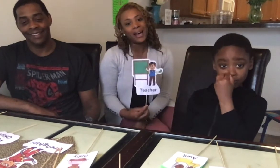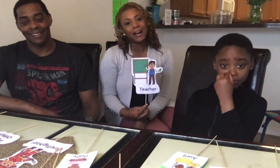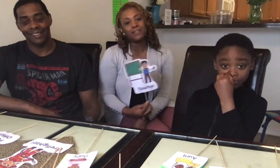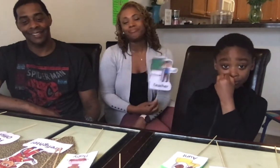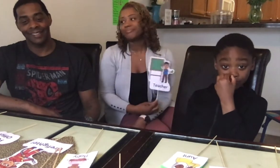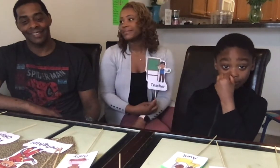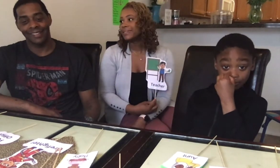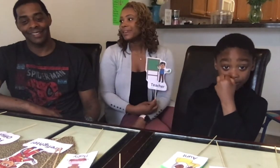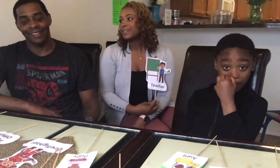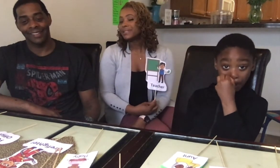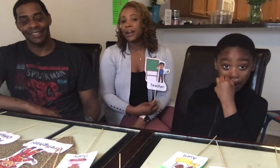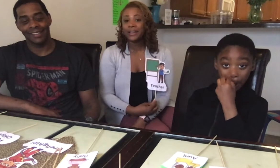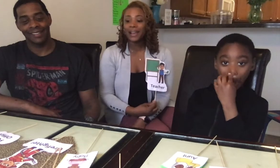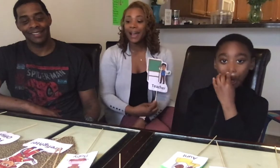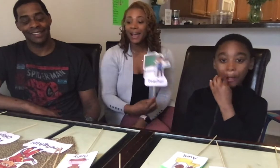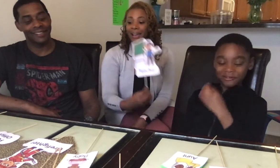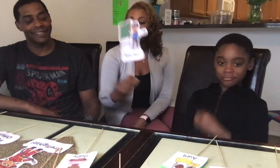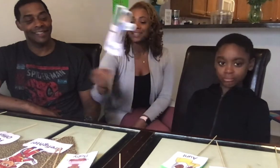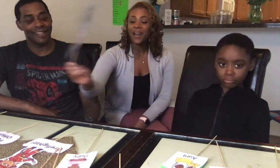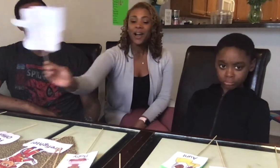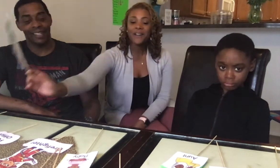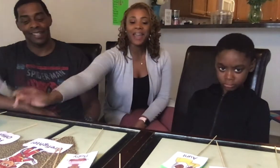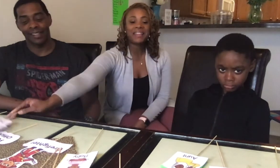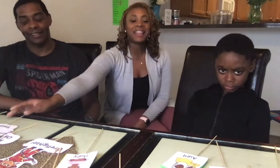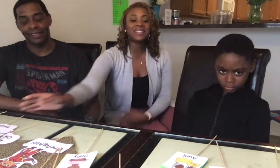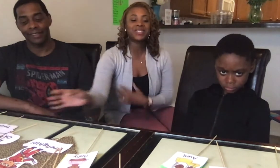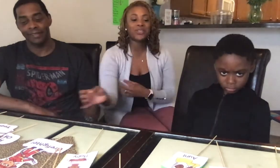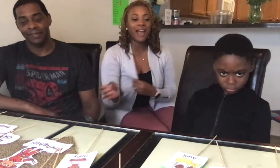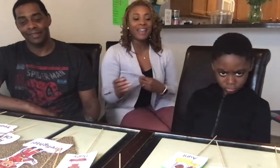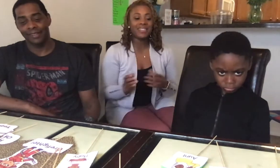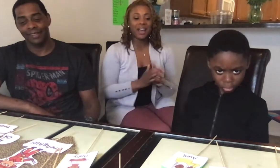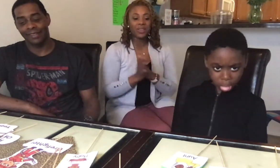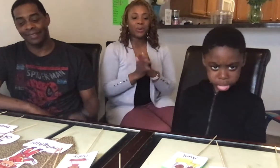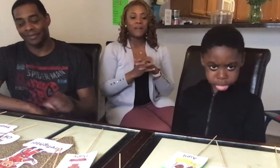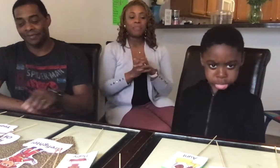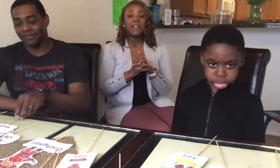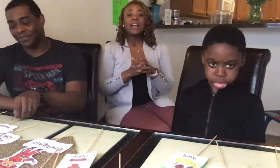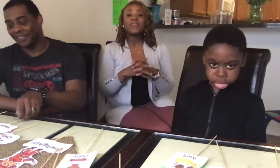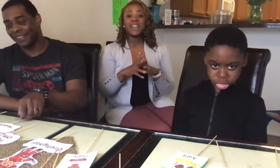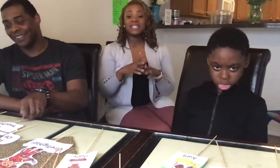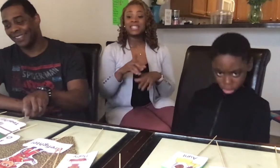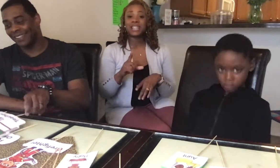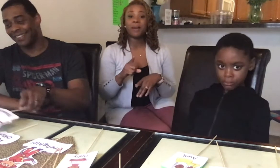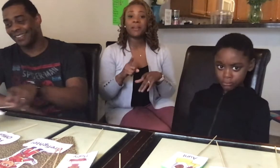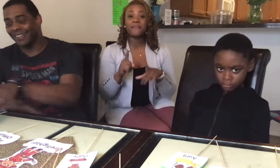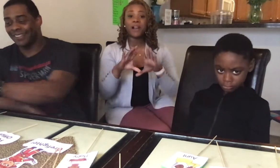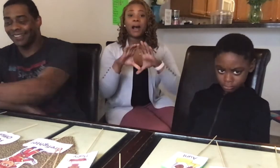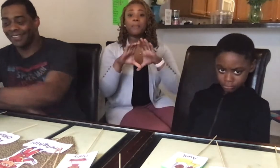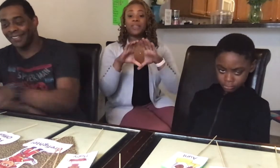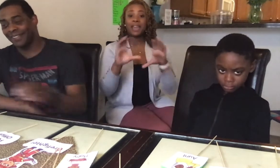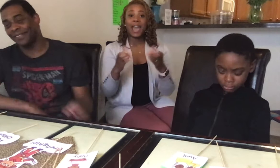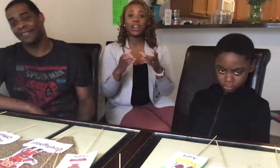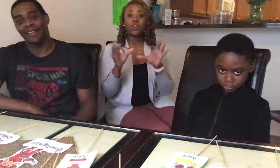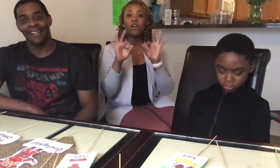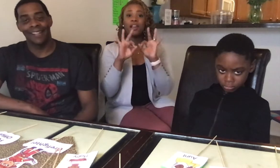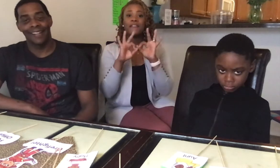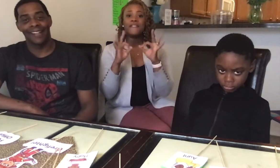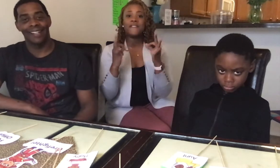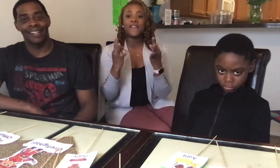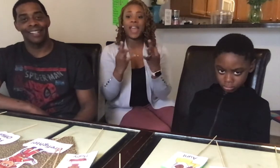Well, sorry guys. All right, let's try another one. This is coming from the category